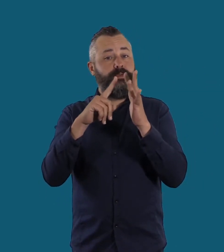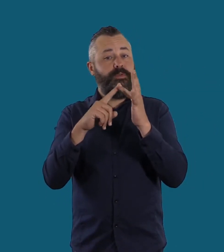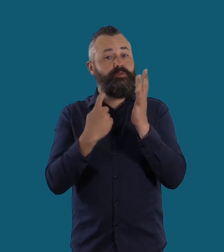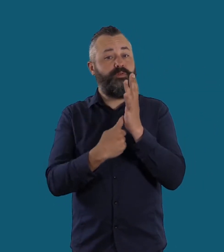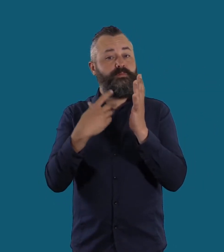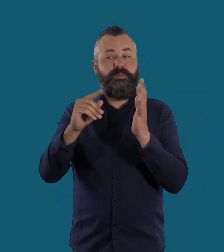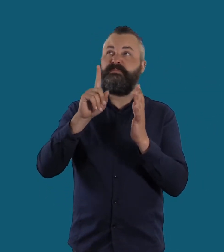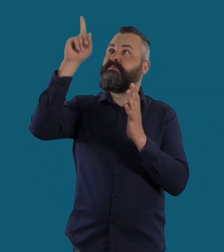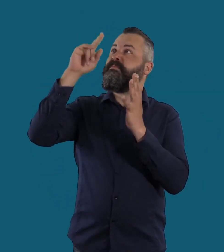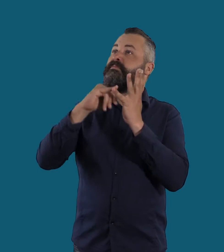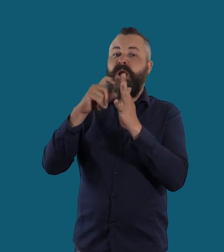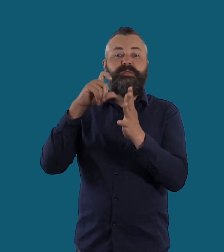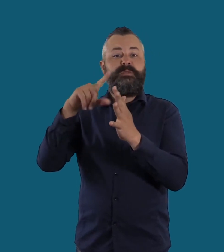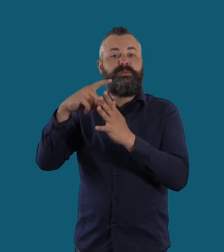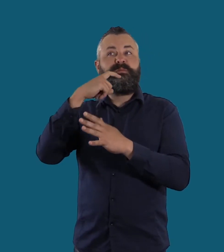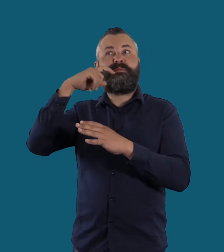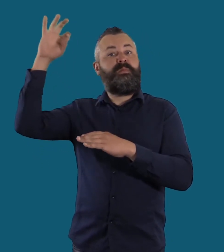meteor impacts,